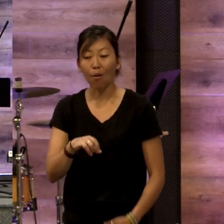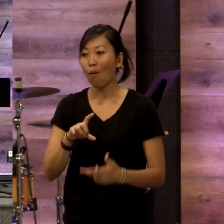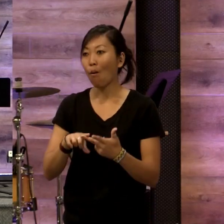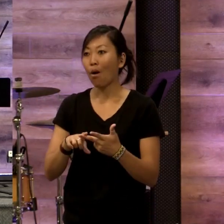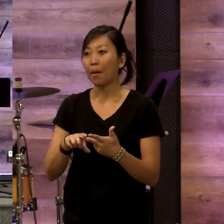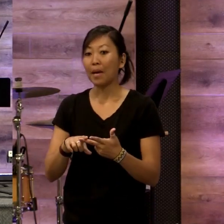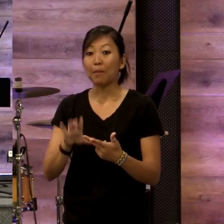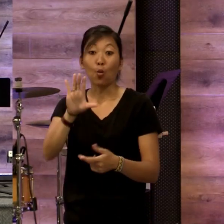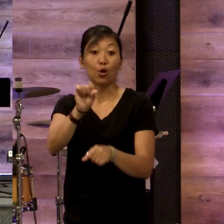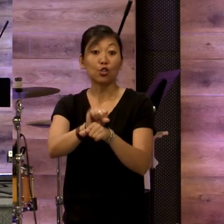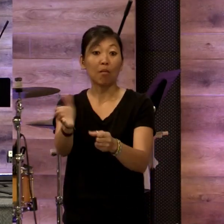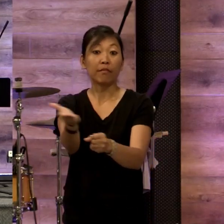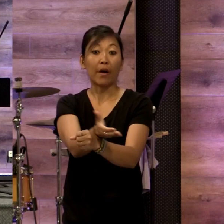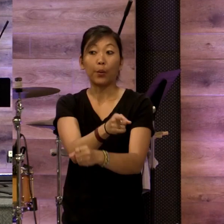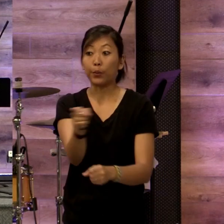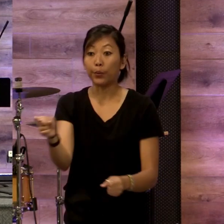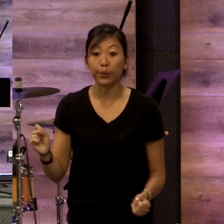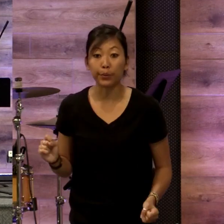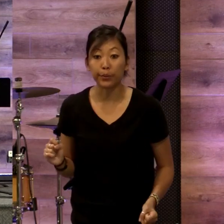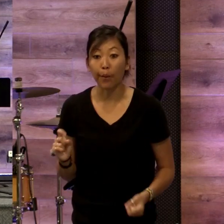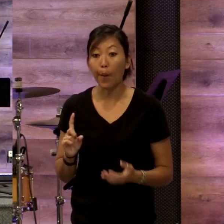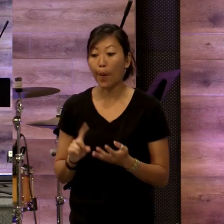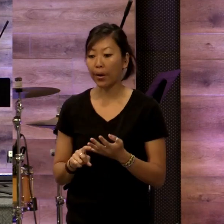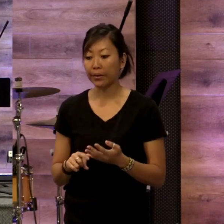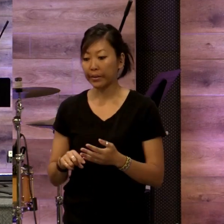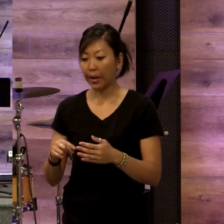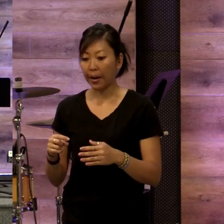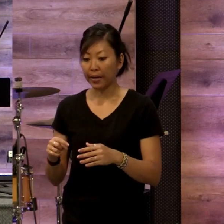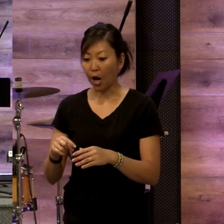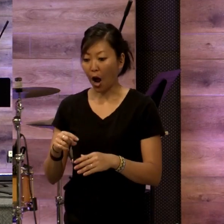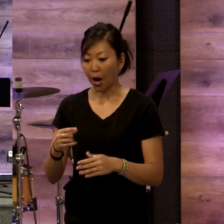job or a rebellious child.